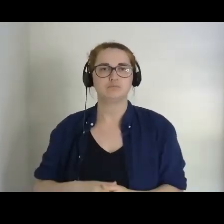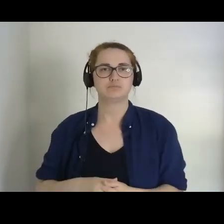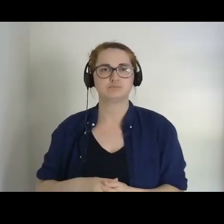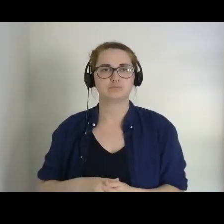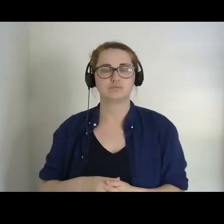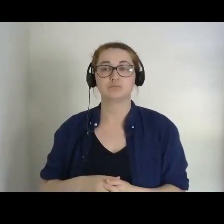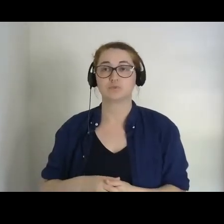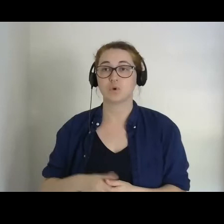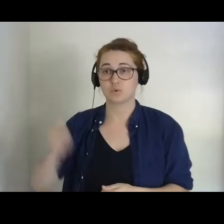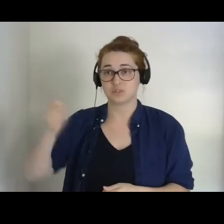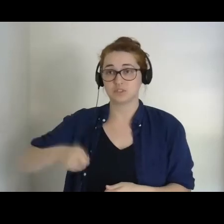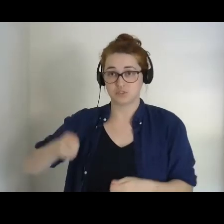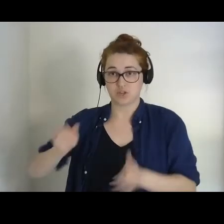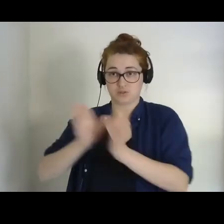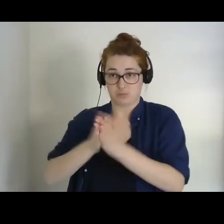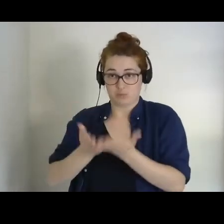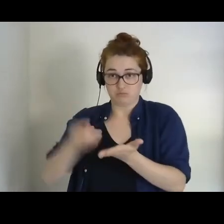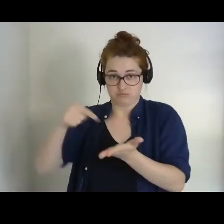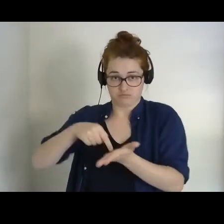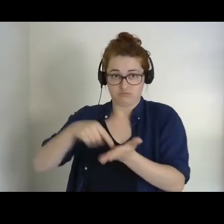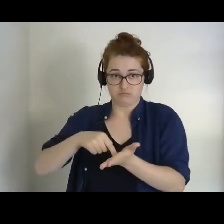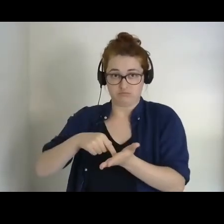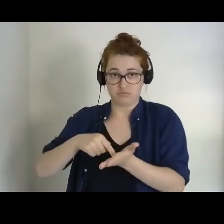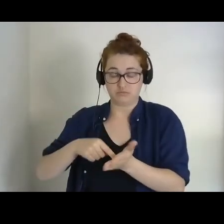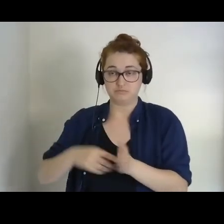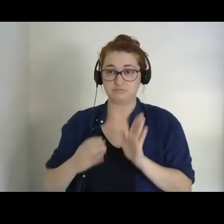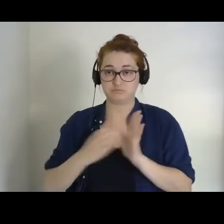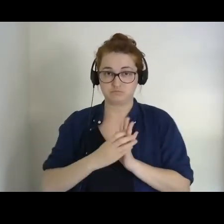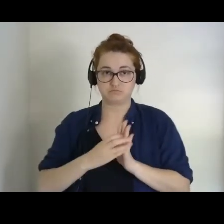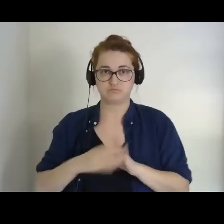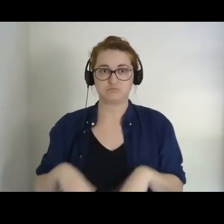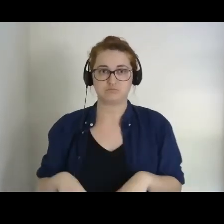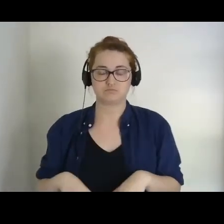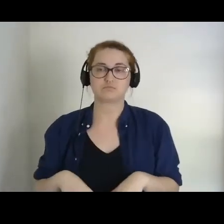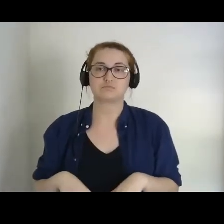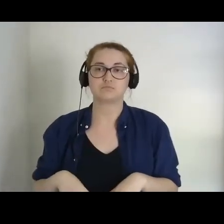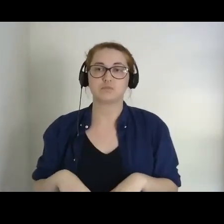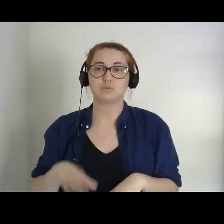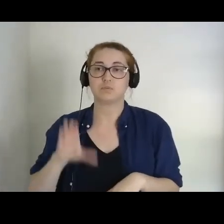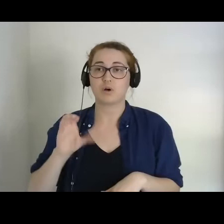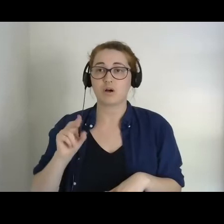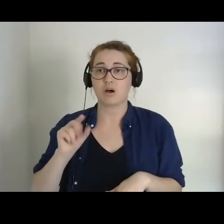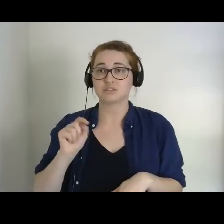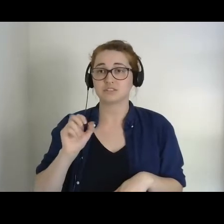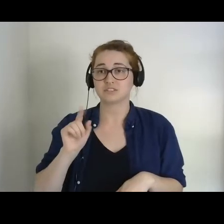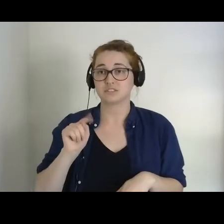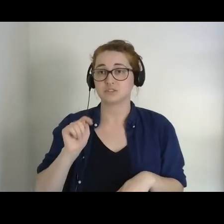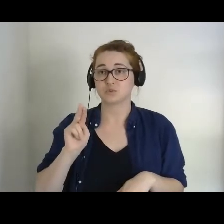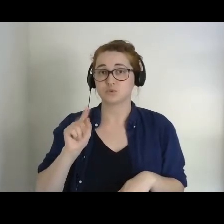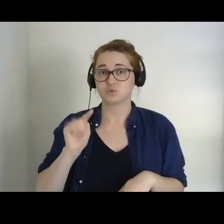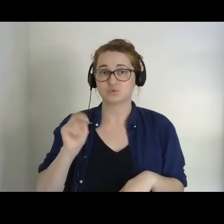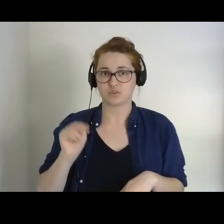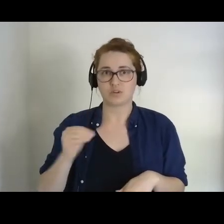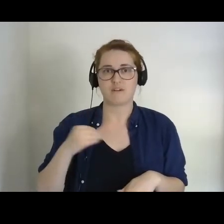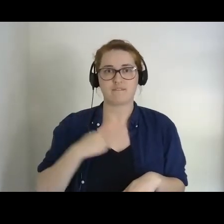Judge's Handbook. The Constitution and a variety of statutes enshrine a strong commitment to equality before and